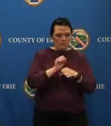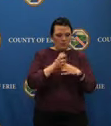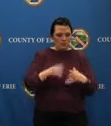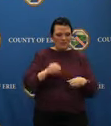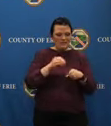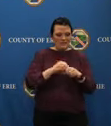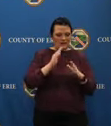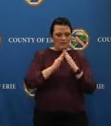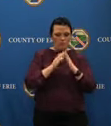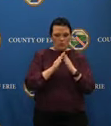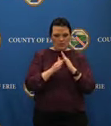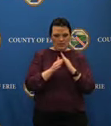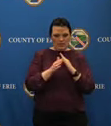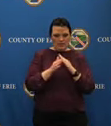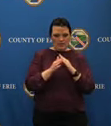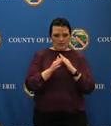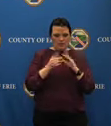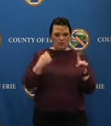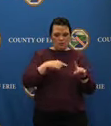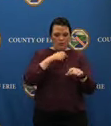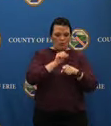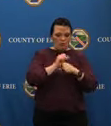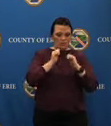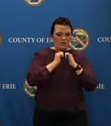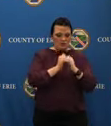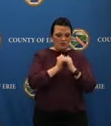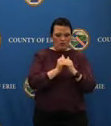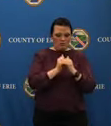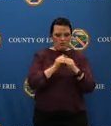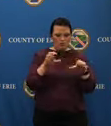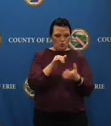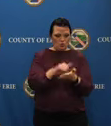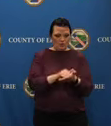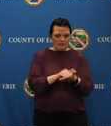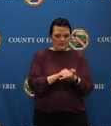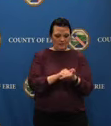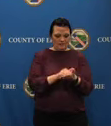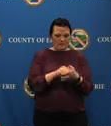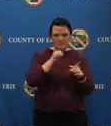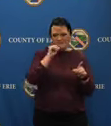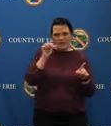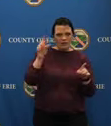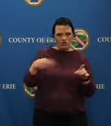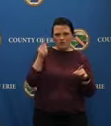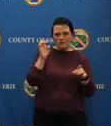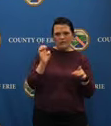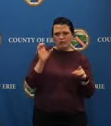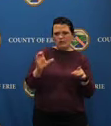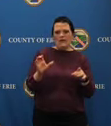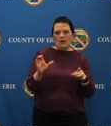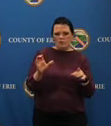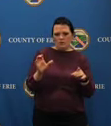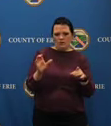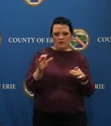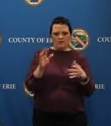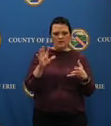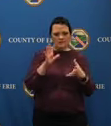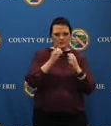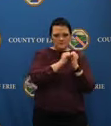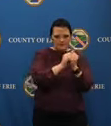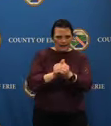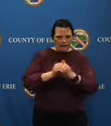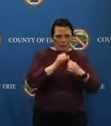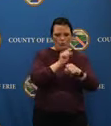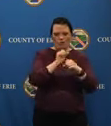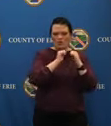our community. And we're working together to do that. So it's not just what Erie County has, it's collectively we're